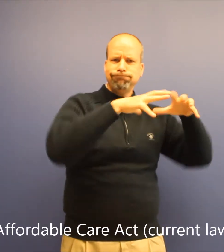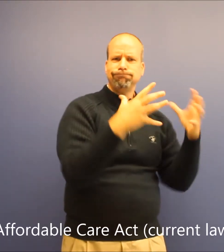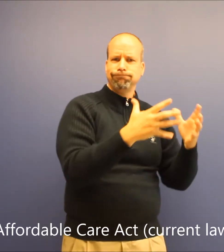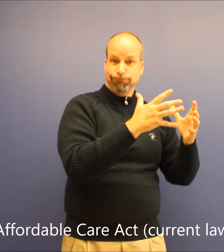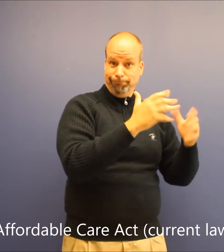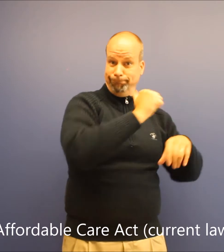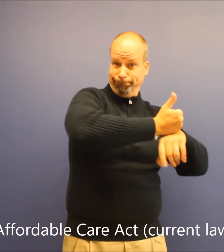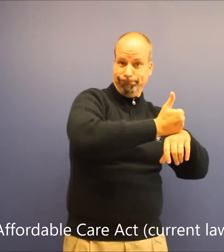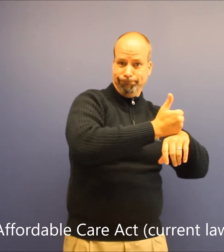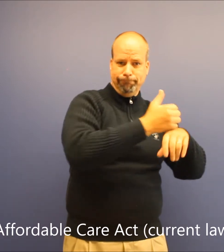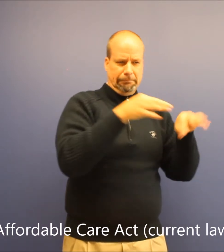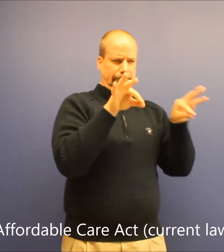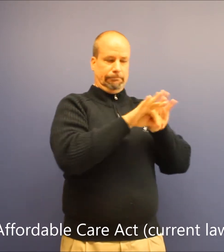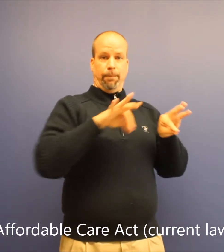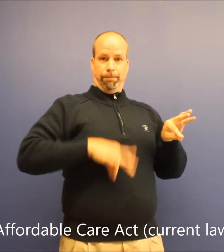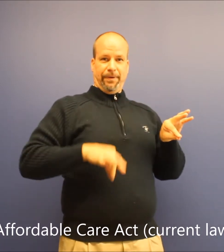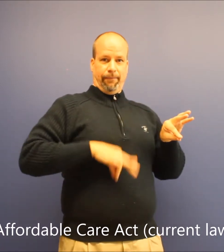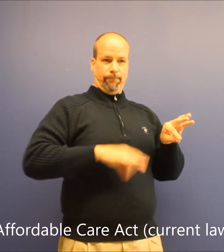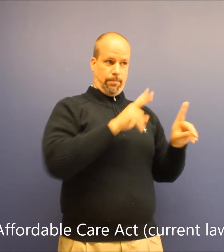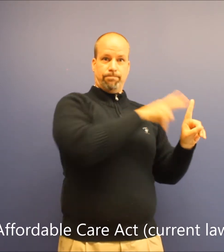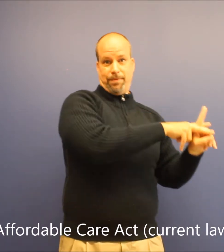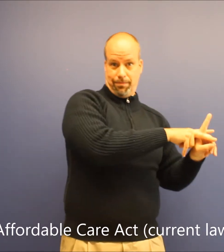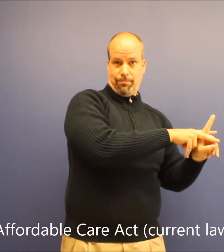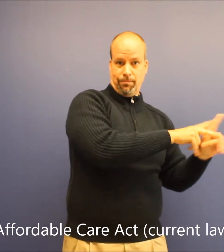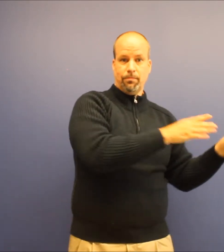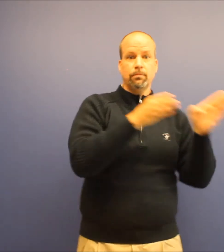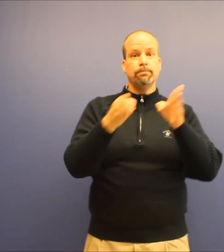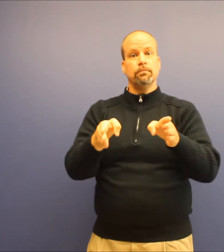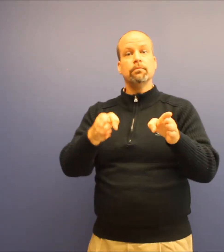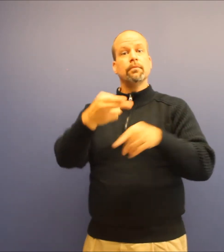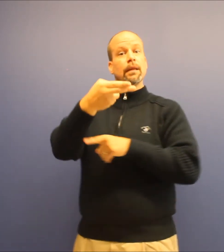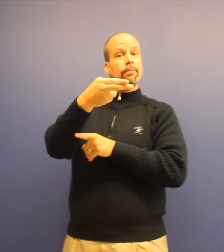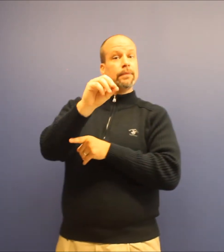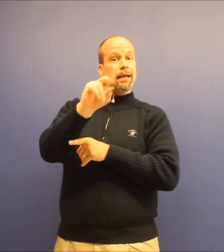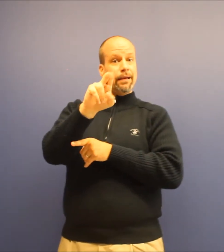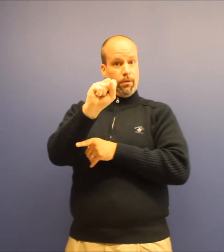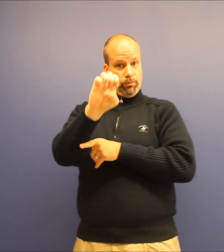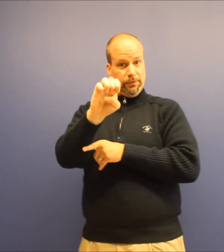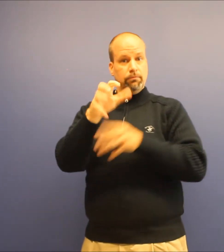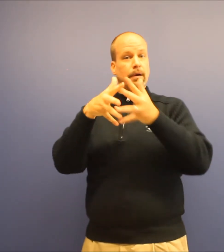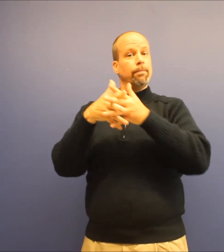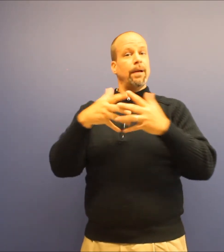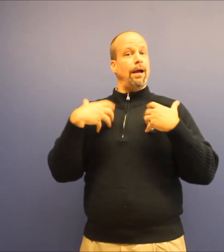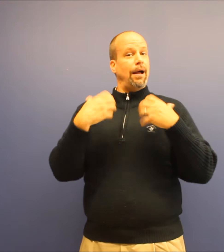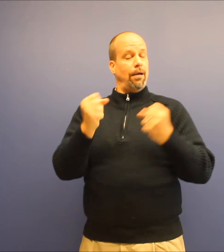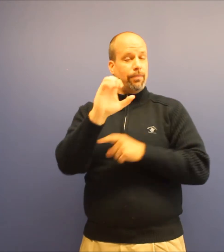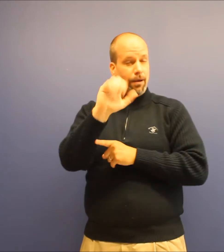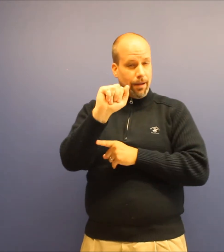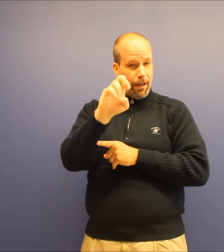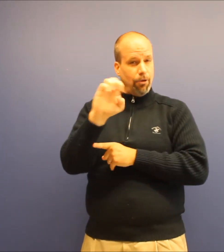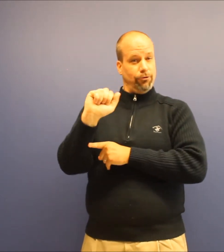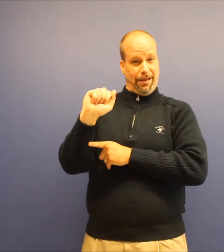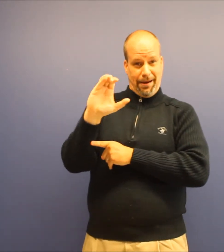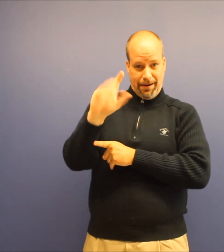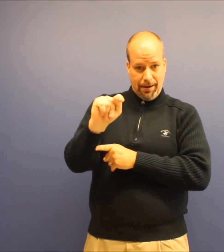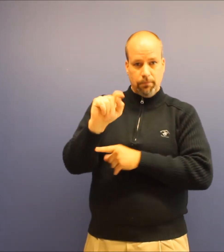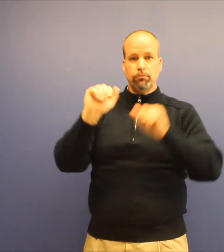this is covered by all plans under essential health benefits. With the House bill, or the American Health